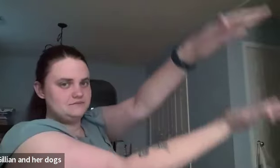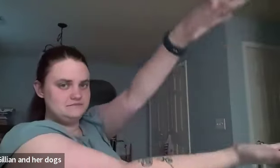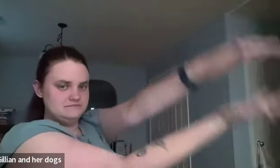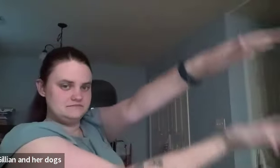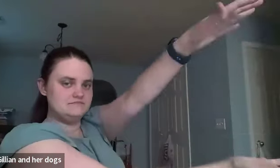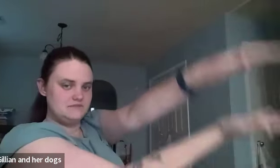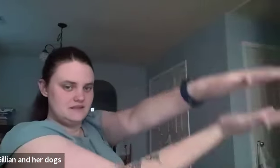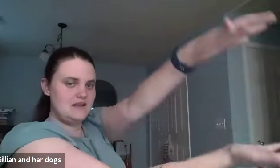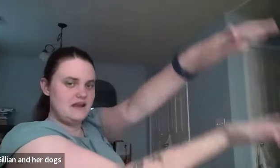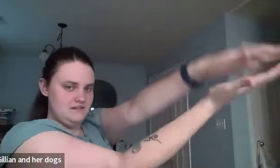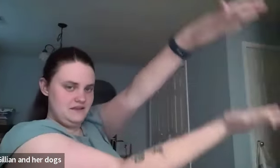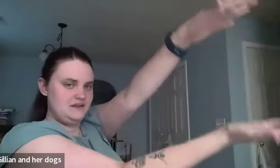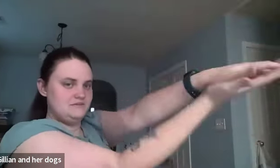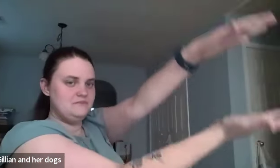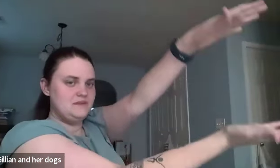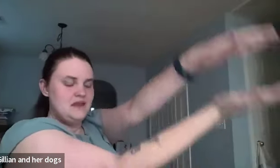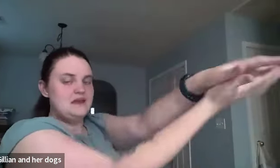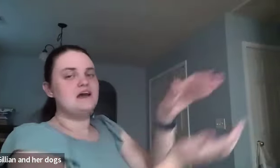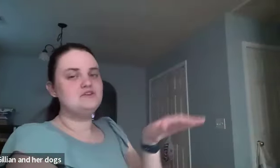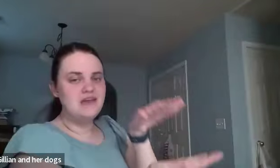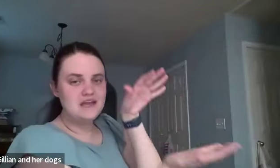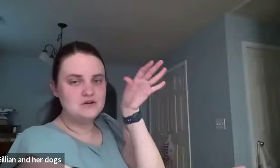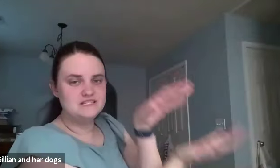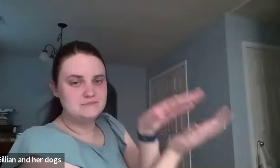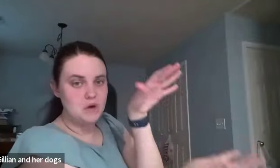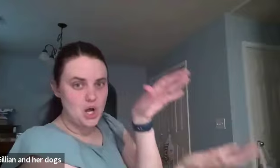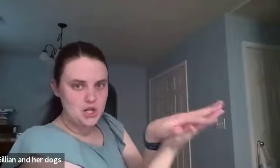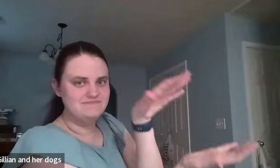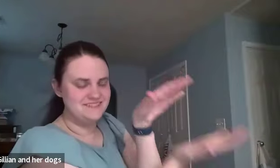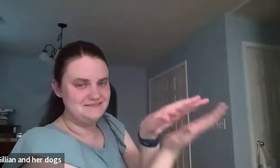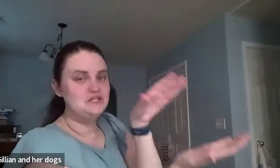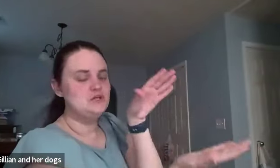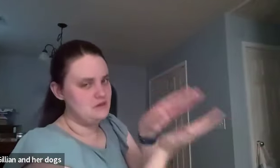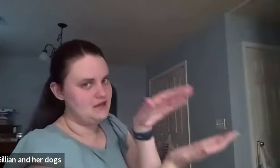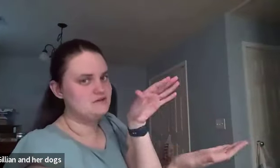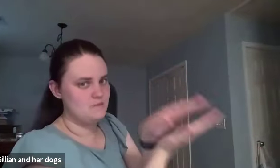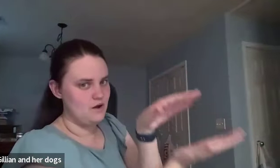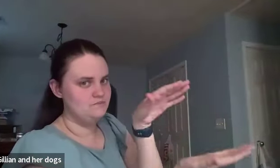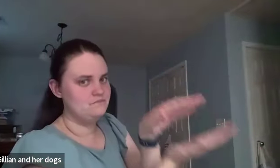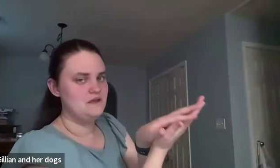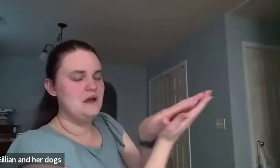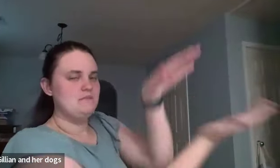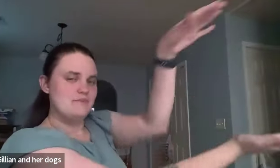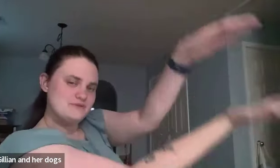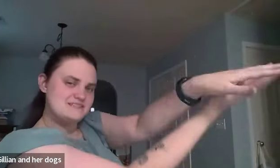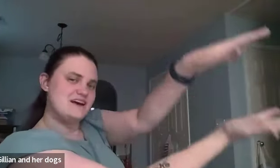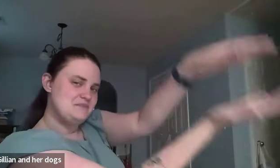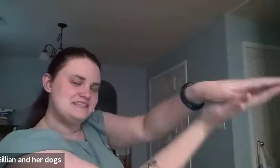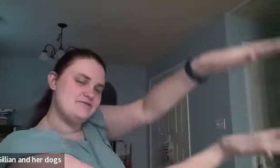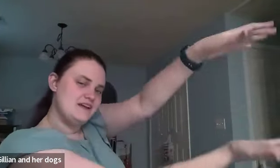alligator. Alligator. Now you can go small. You can go small, but most of the time it's fun